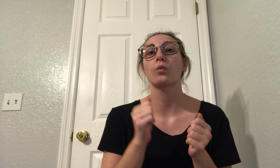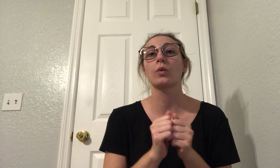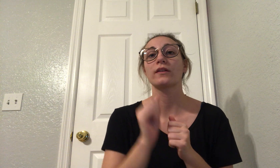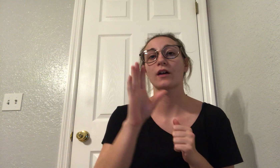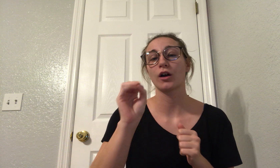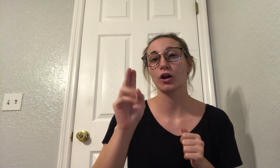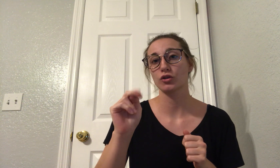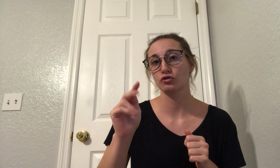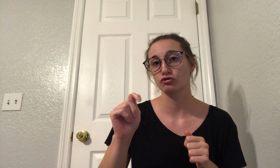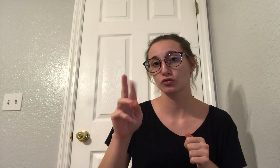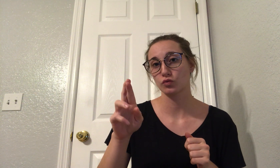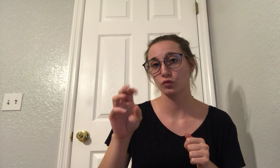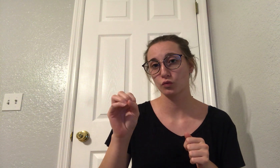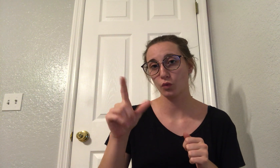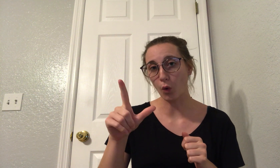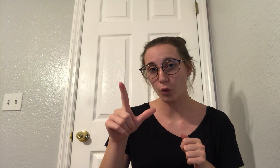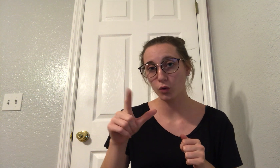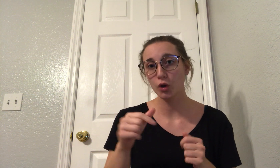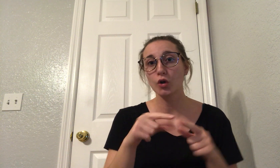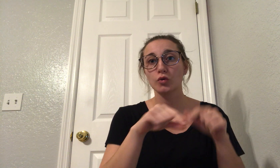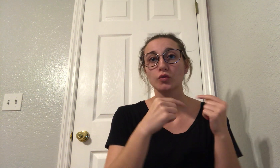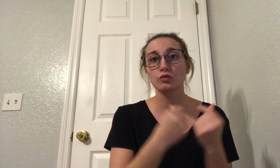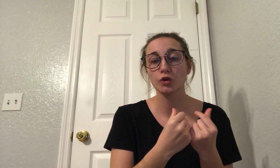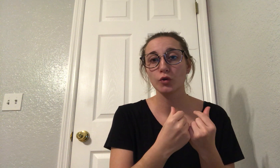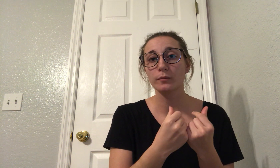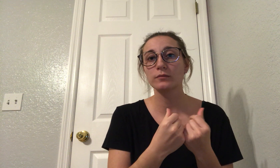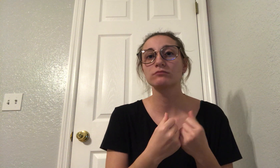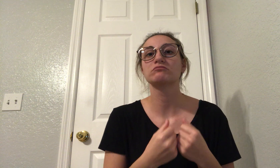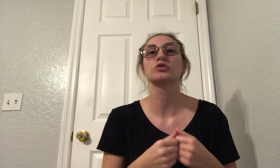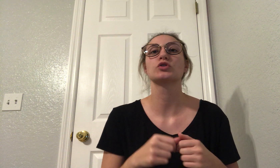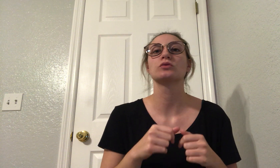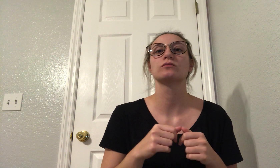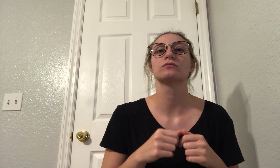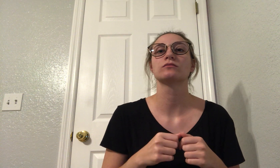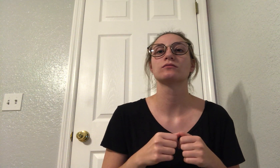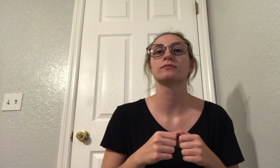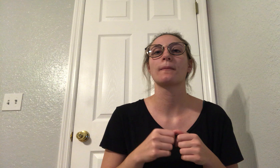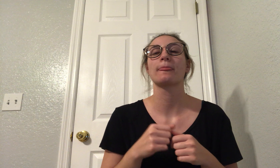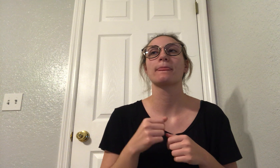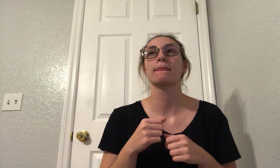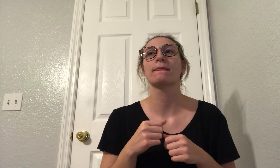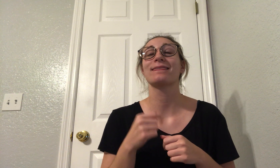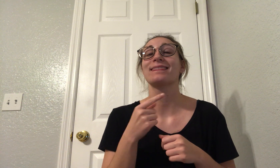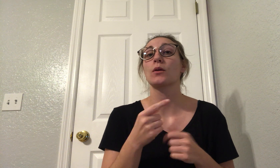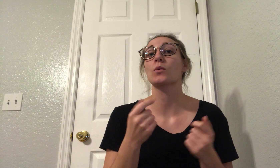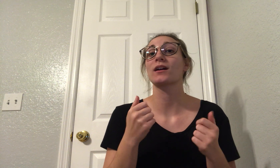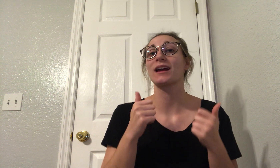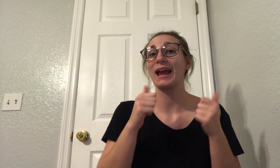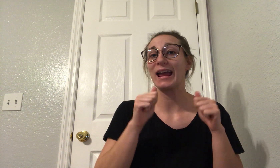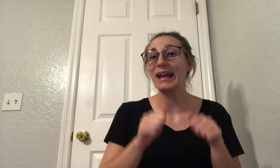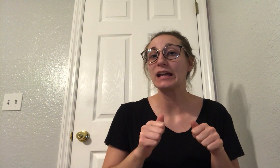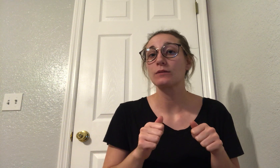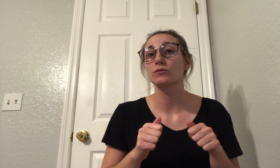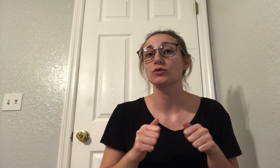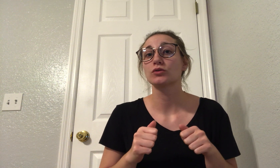The nap treatment group increased productivity in their day, basically, in their job. They increased their psychological